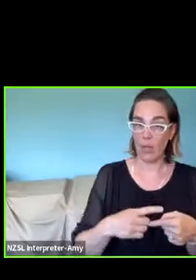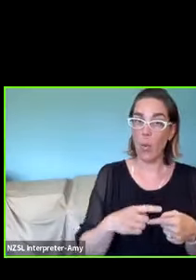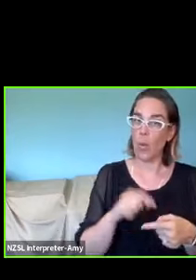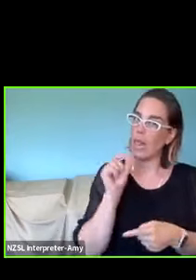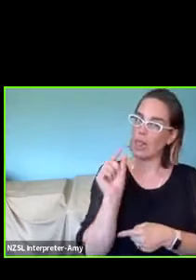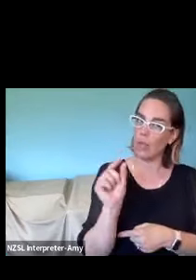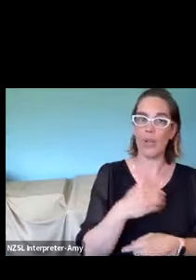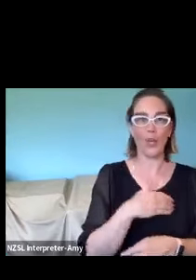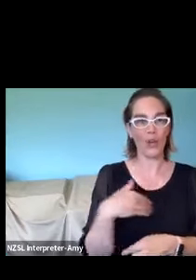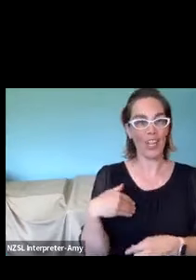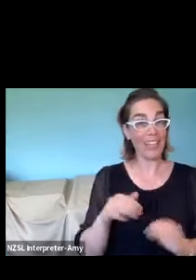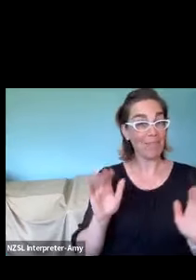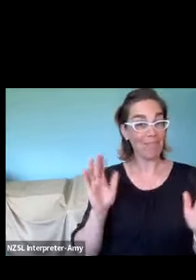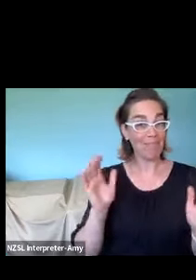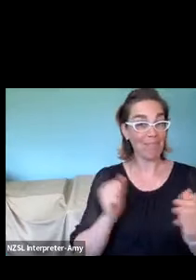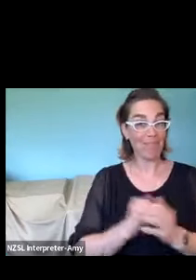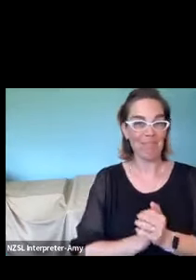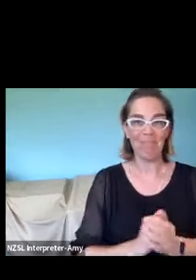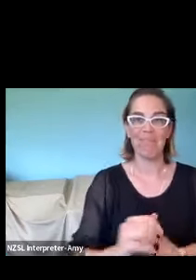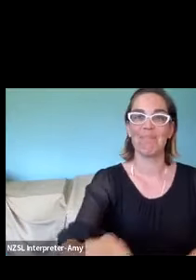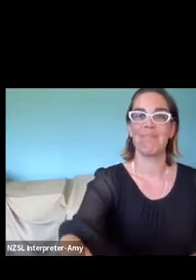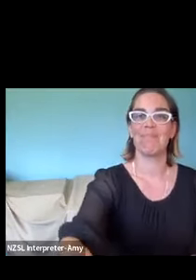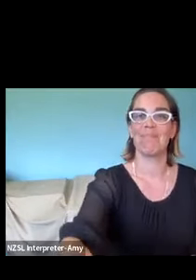early, so